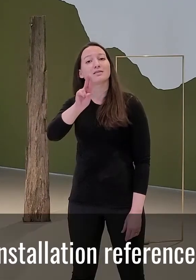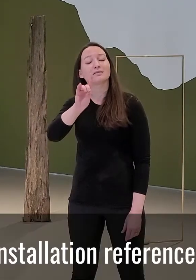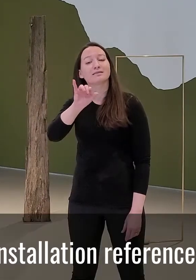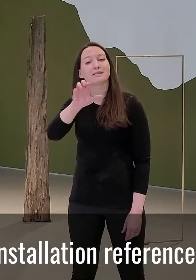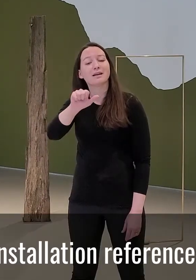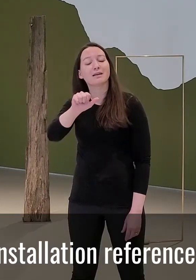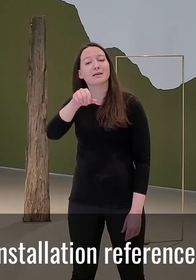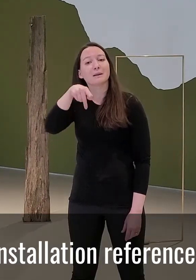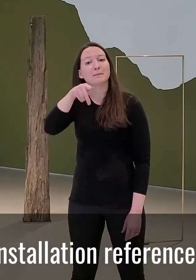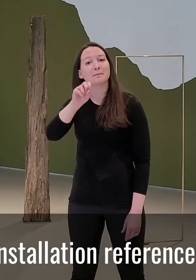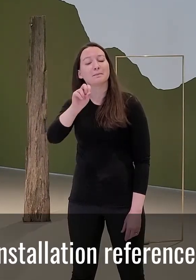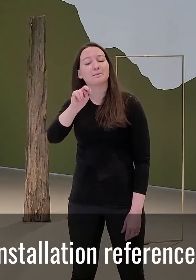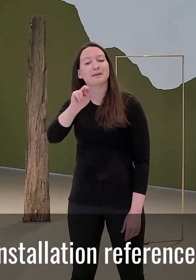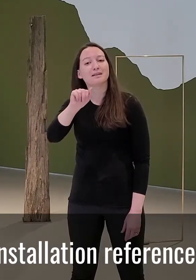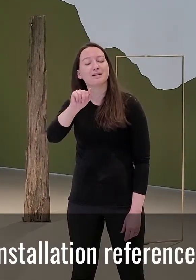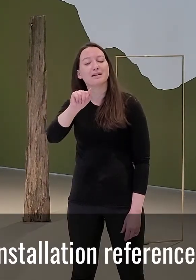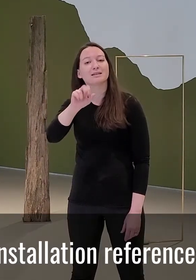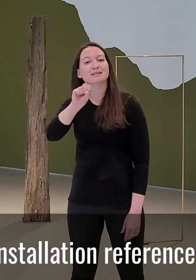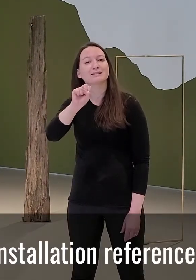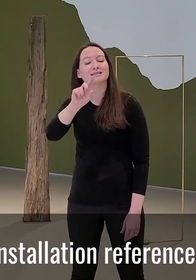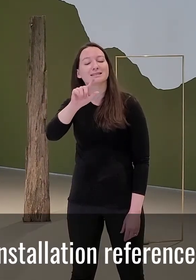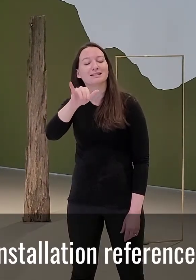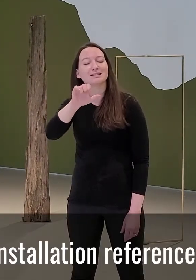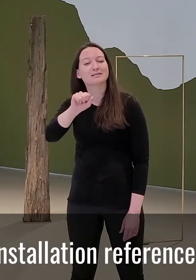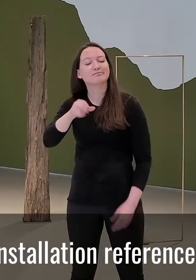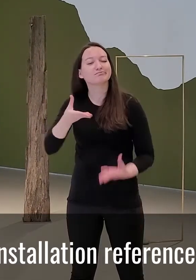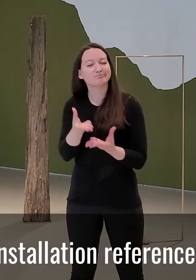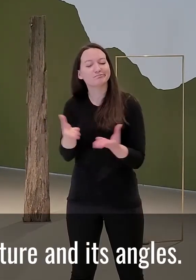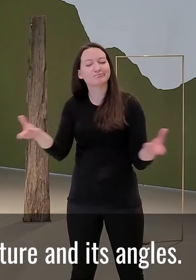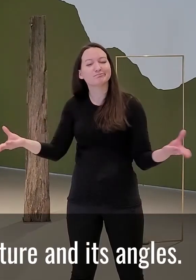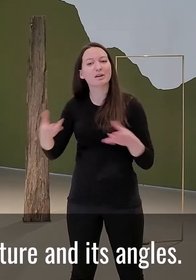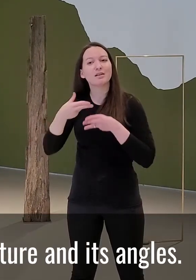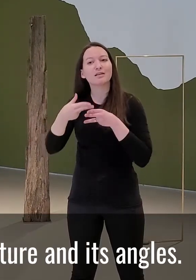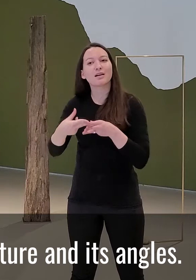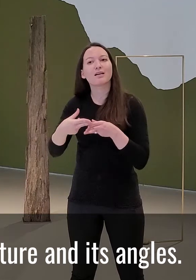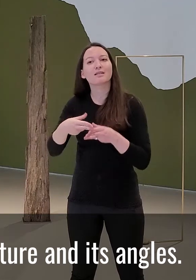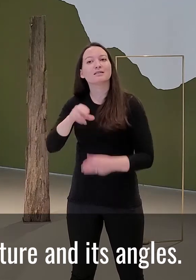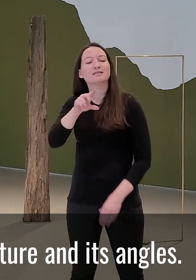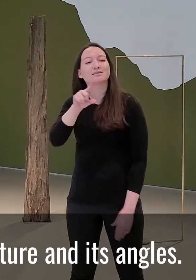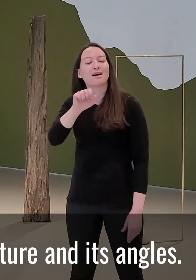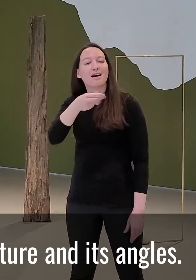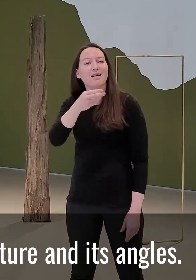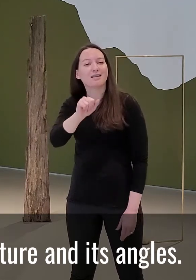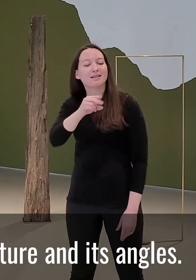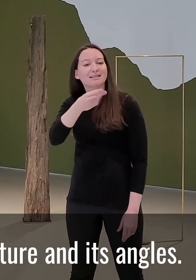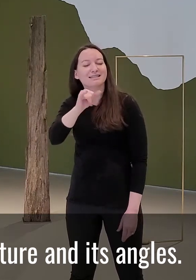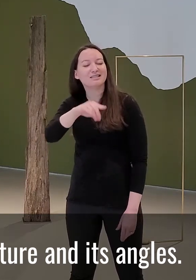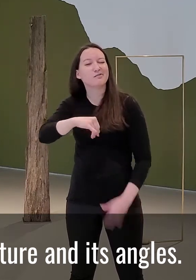Claudia Peña Salinas' installation references Zaha Hadid's architecture and its